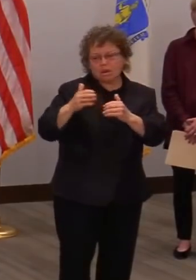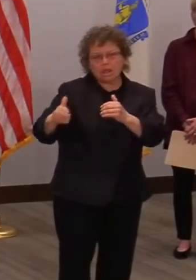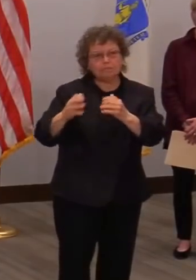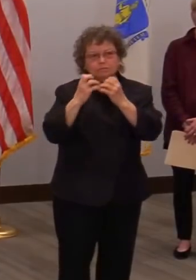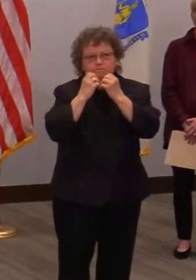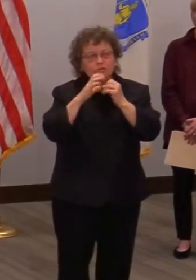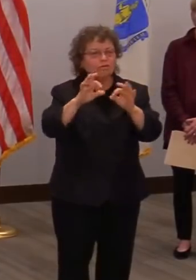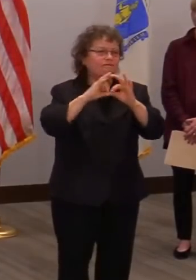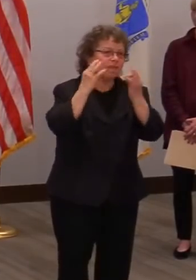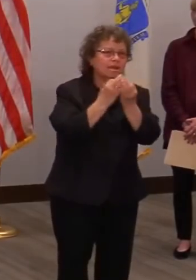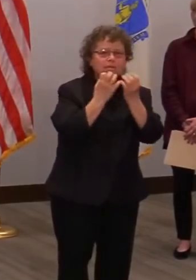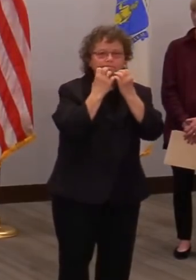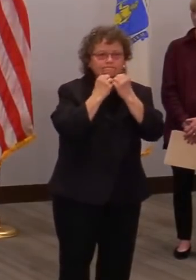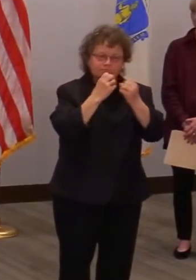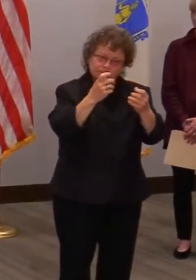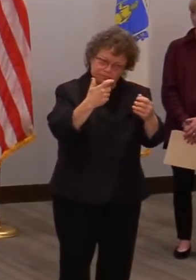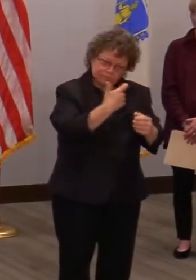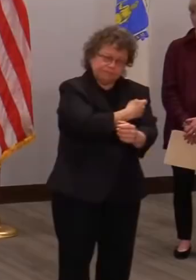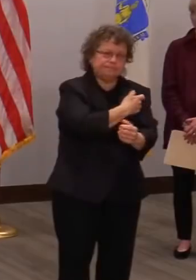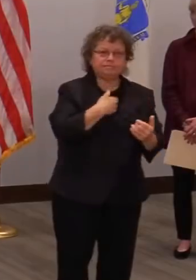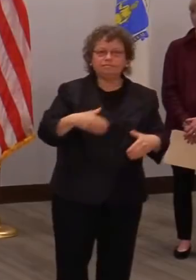to turn it over to Sam Kennedy.